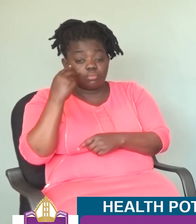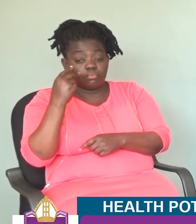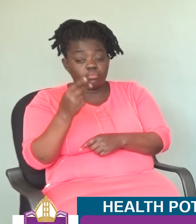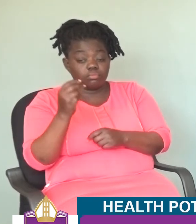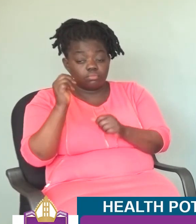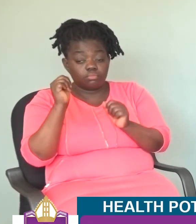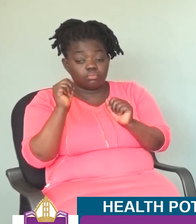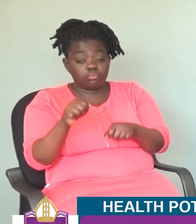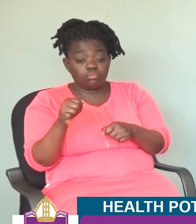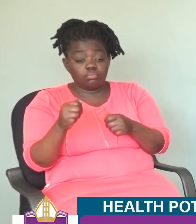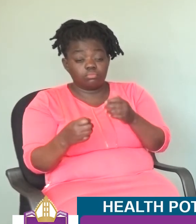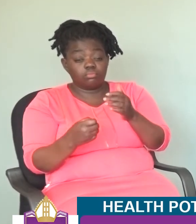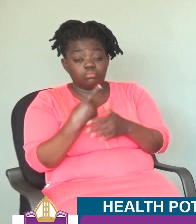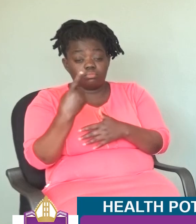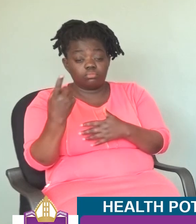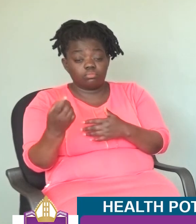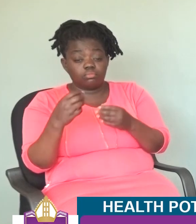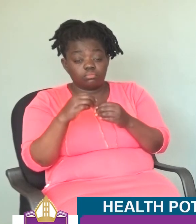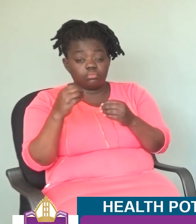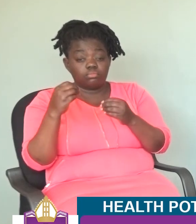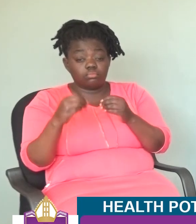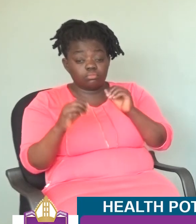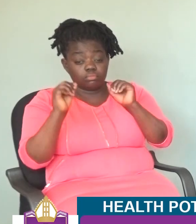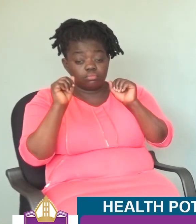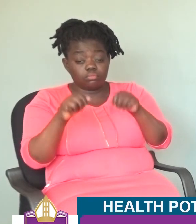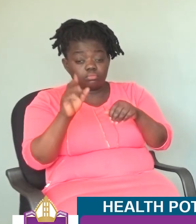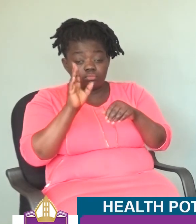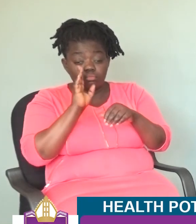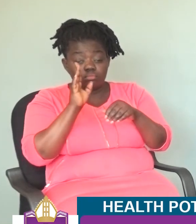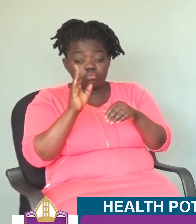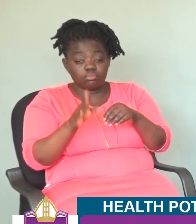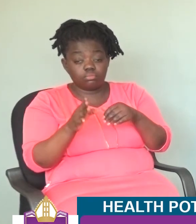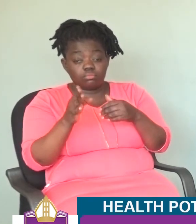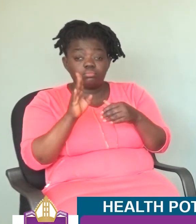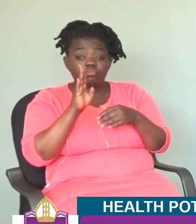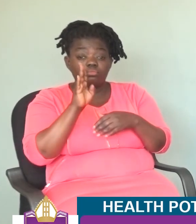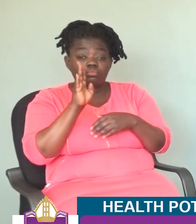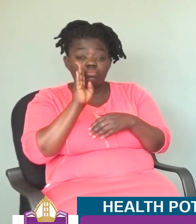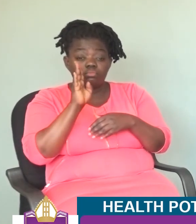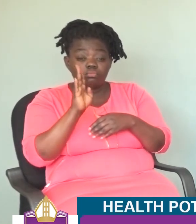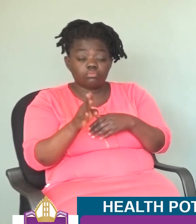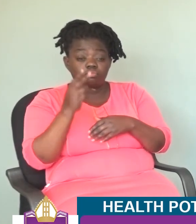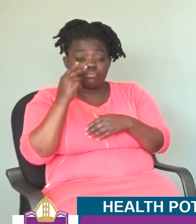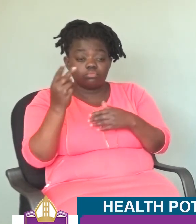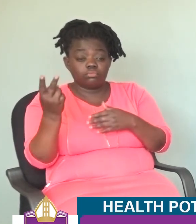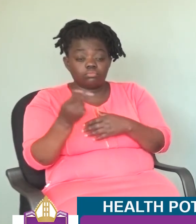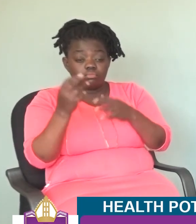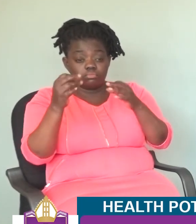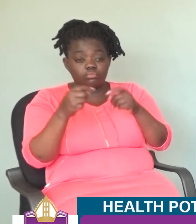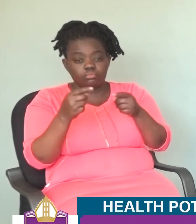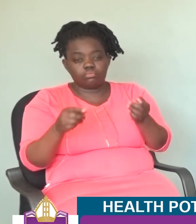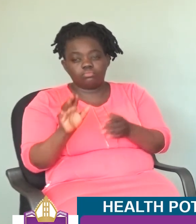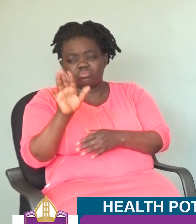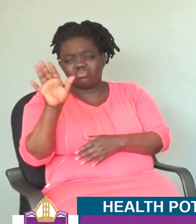can affect the child in that they can actually be able to see most things clearly. But in the evening, they always come